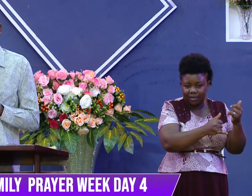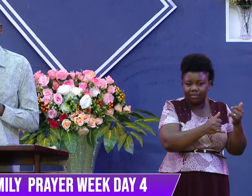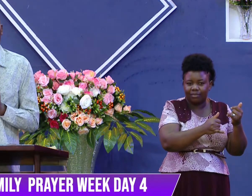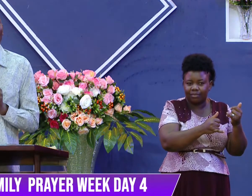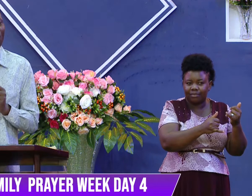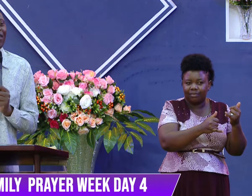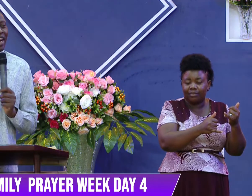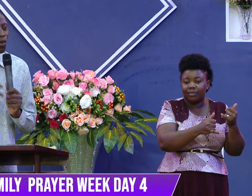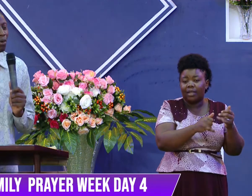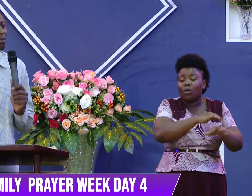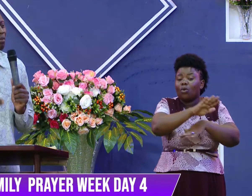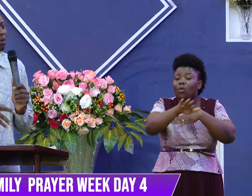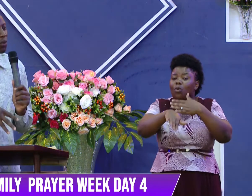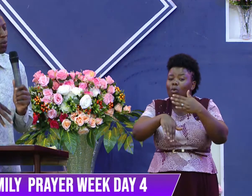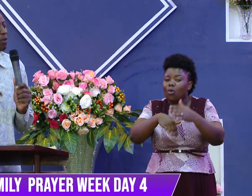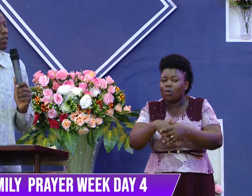end of it